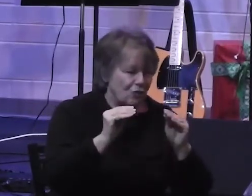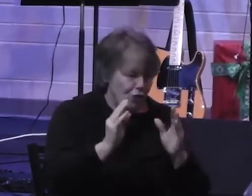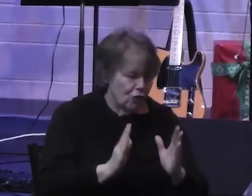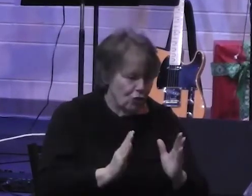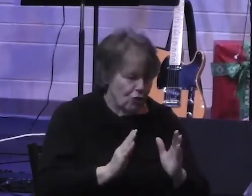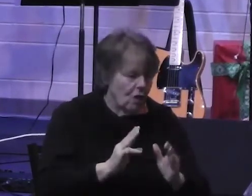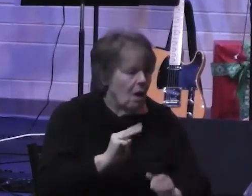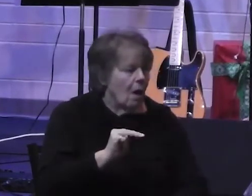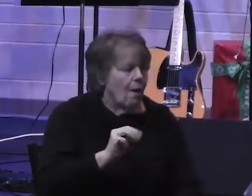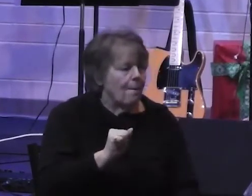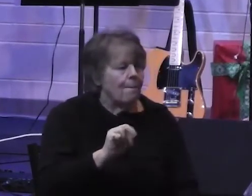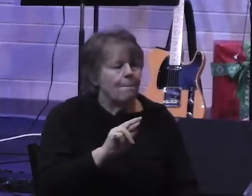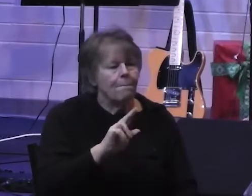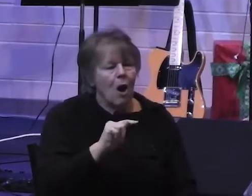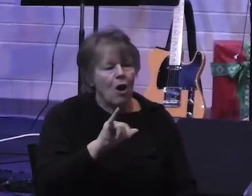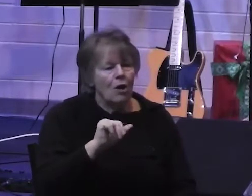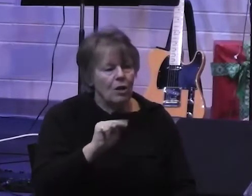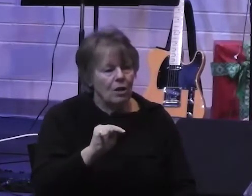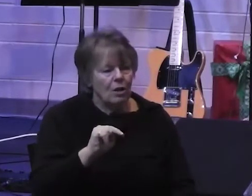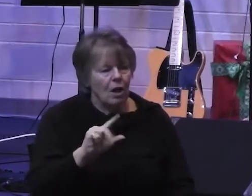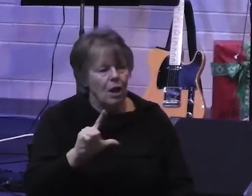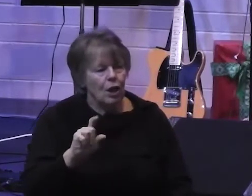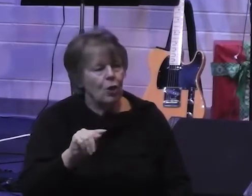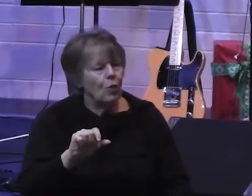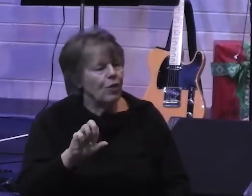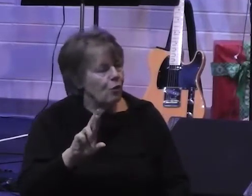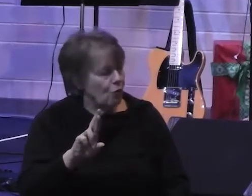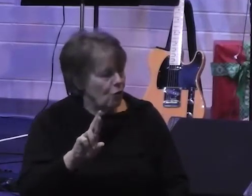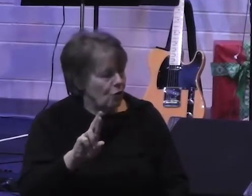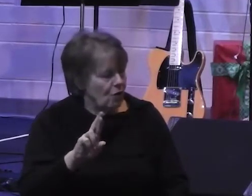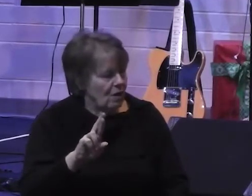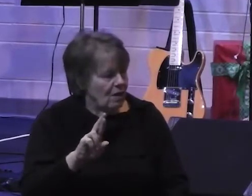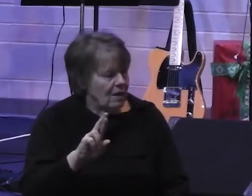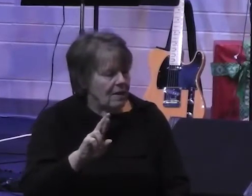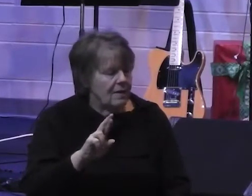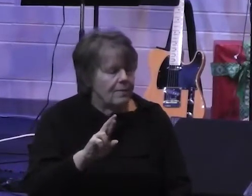Martin Luther, Reformation, said it this way: